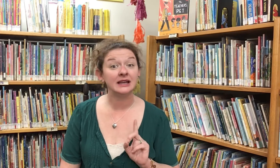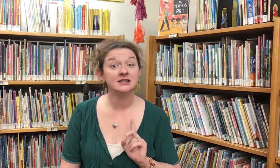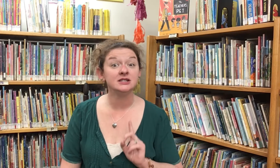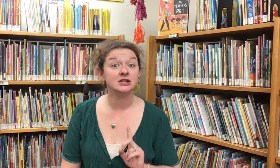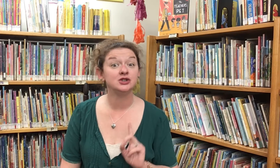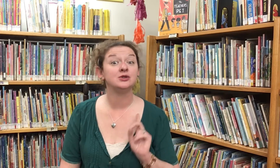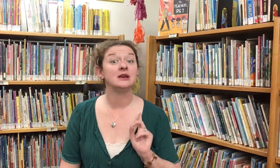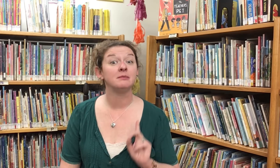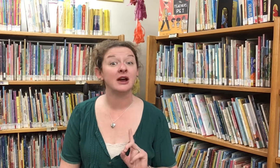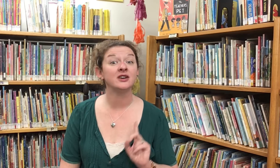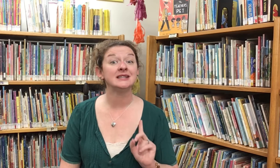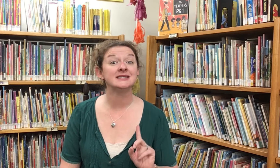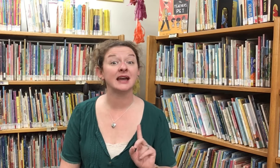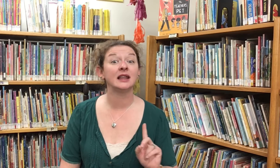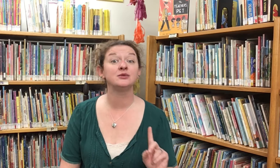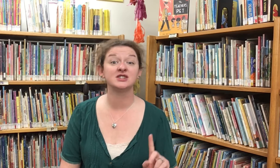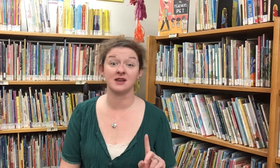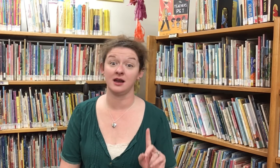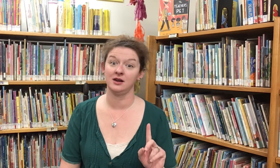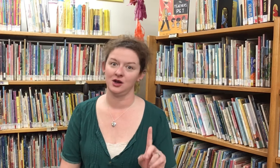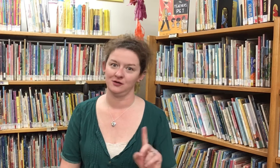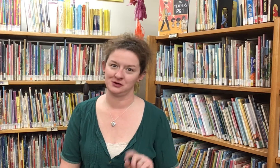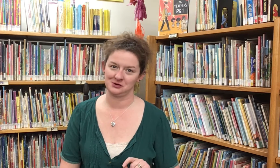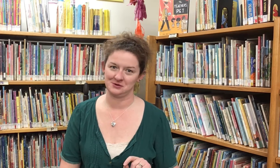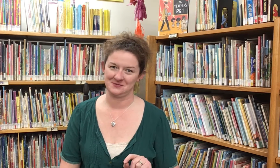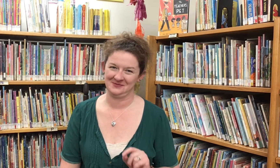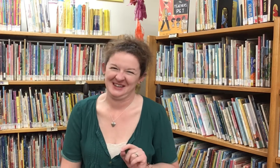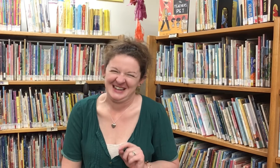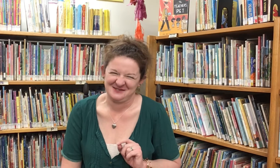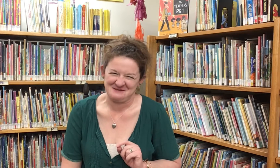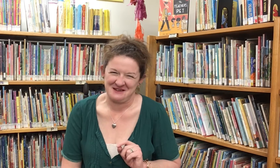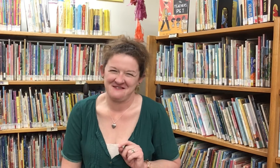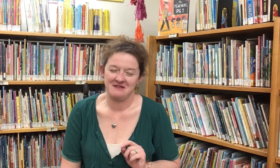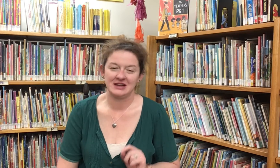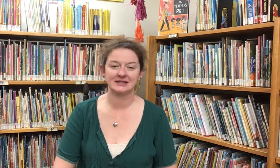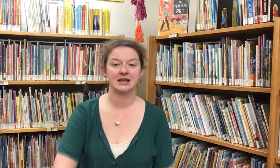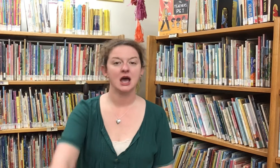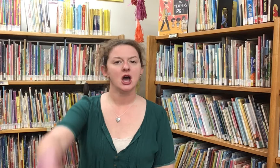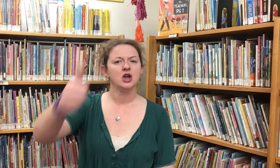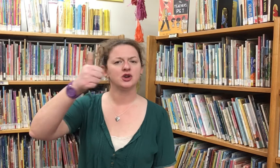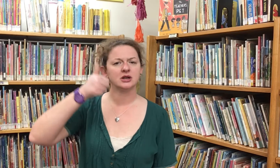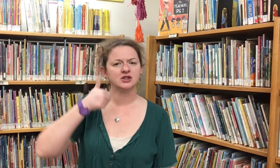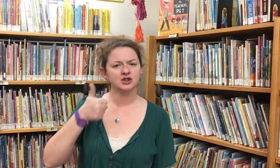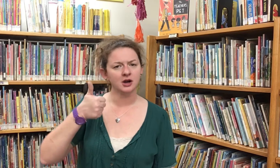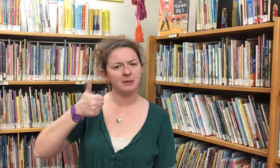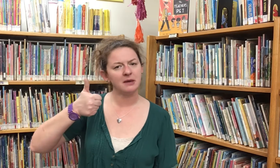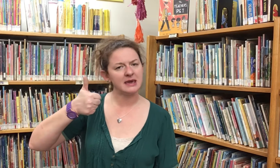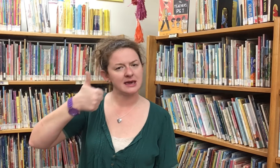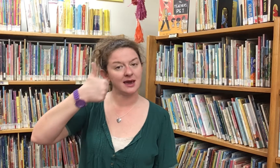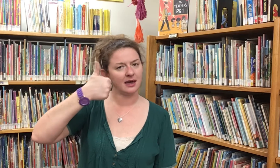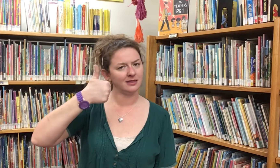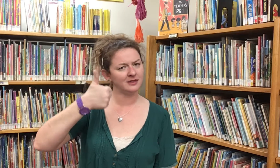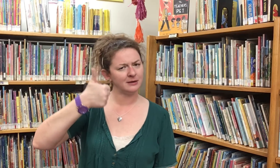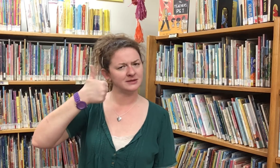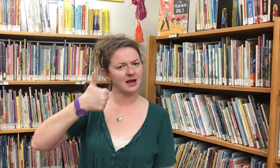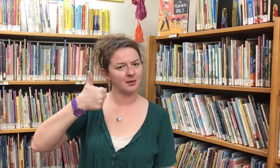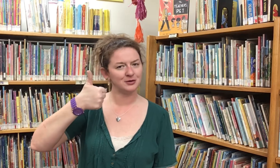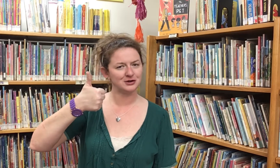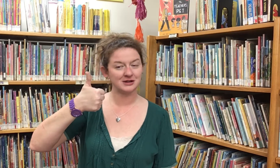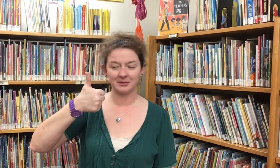to teach you the American Sign Language sign for turtle. It's one of my favorites. You're going to start by making a thumbs up with your dominant